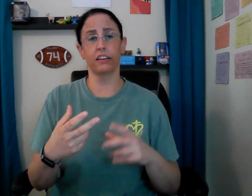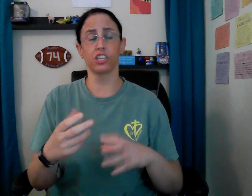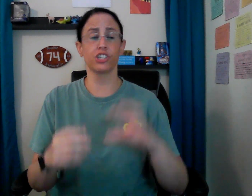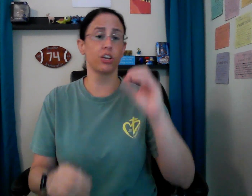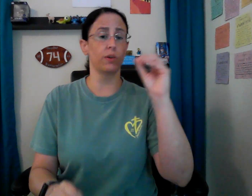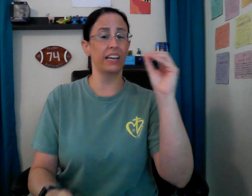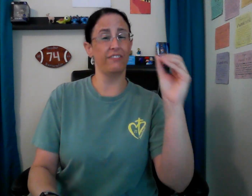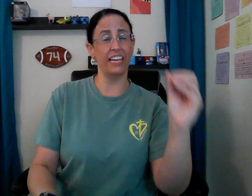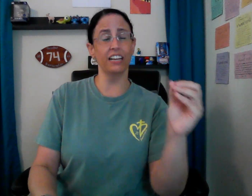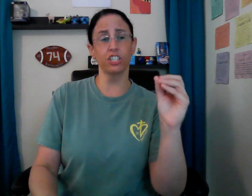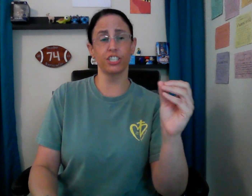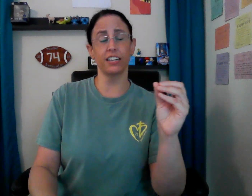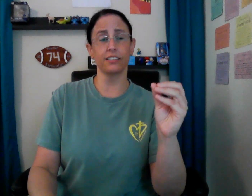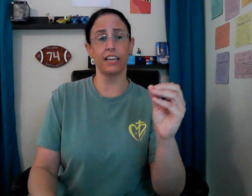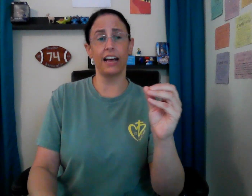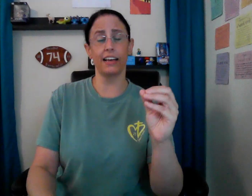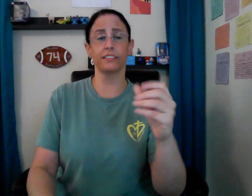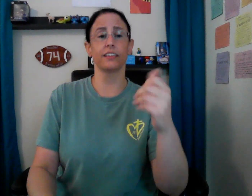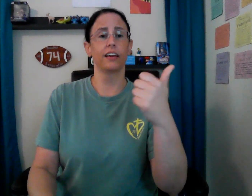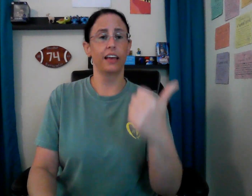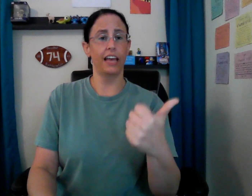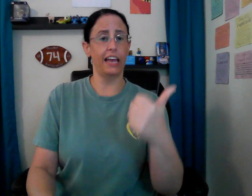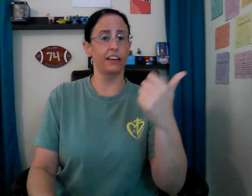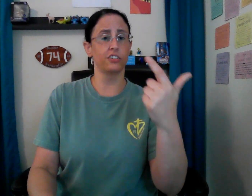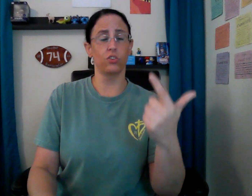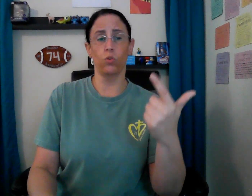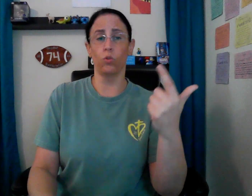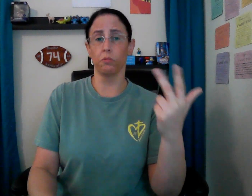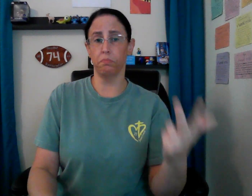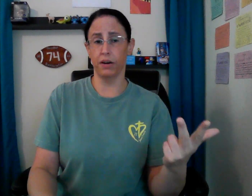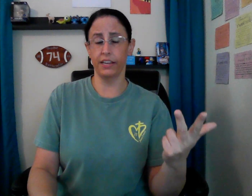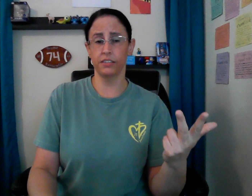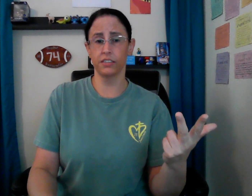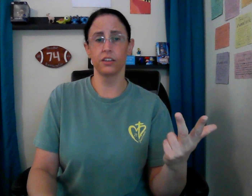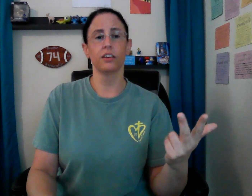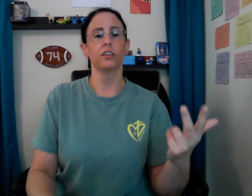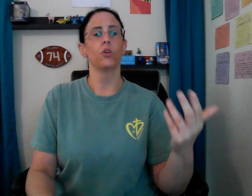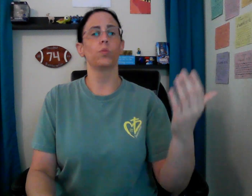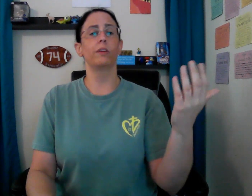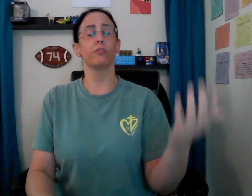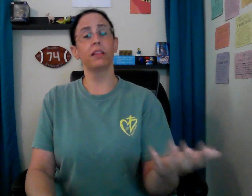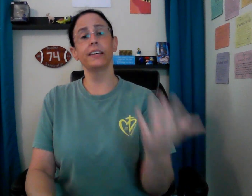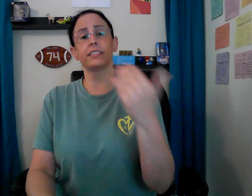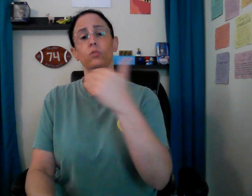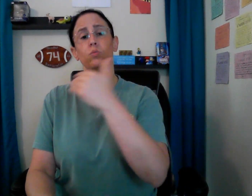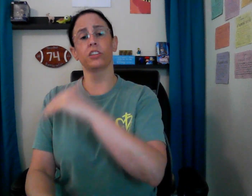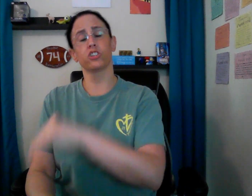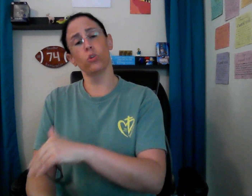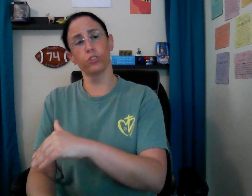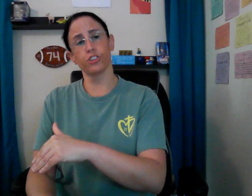English. So if an English sentence has and, or, but, we replace it with a shoulder